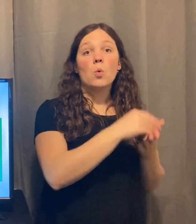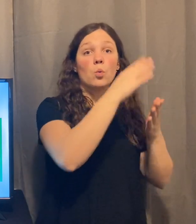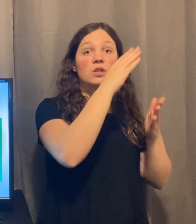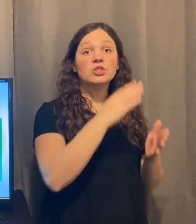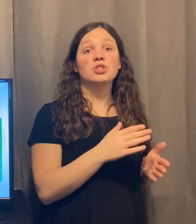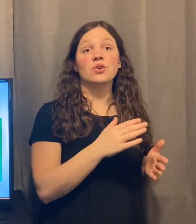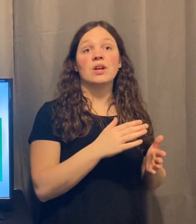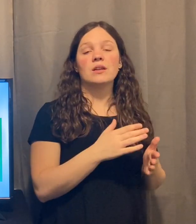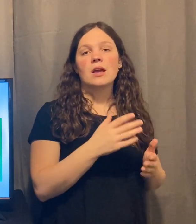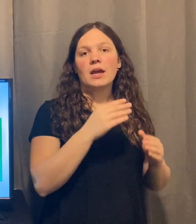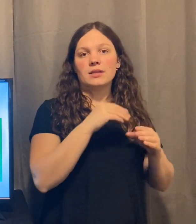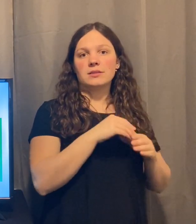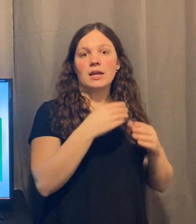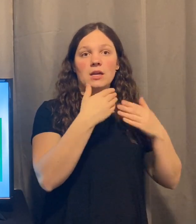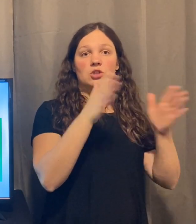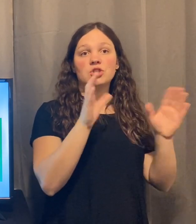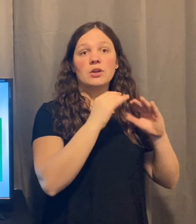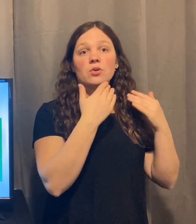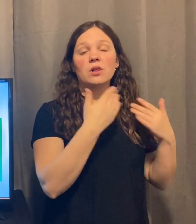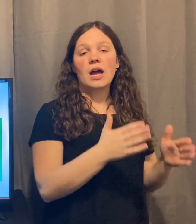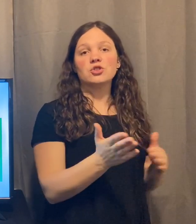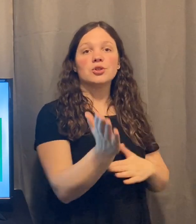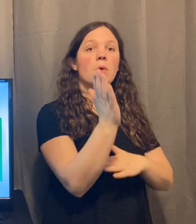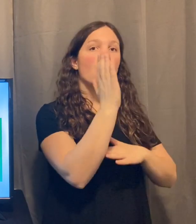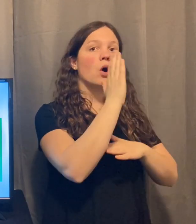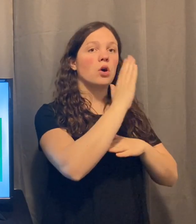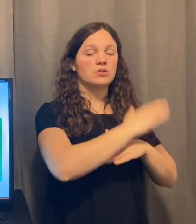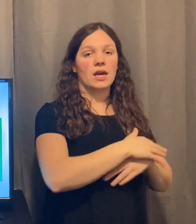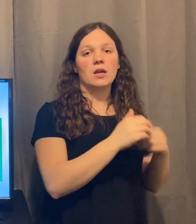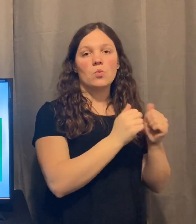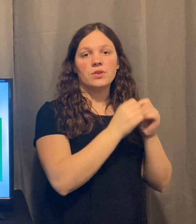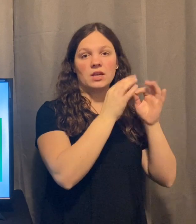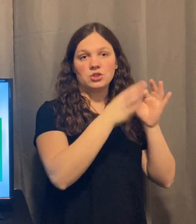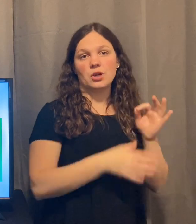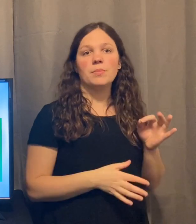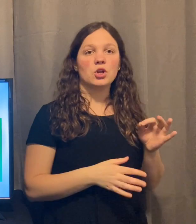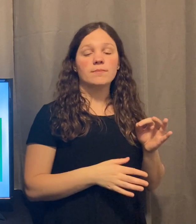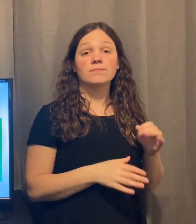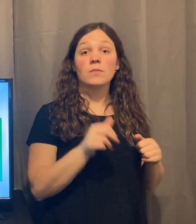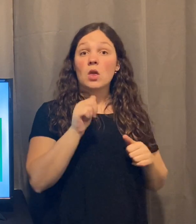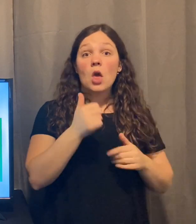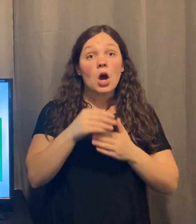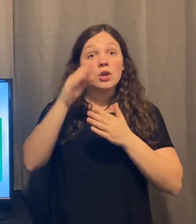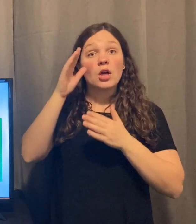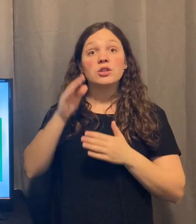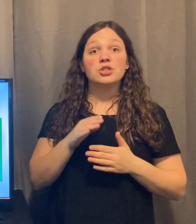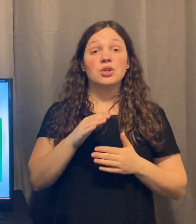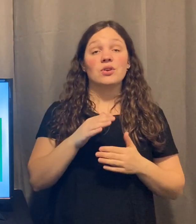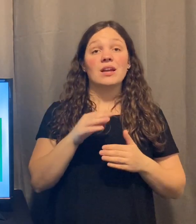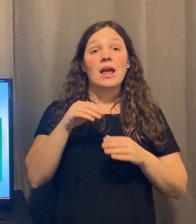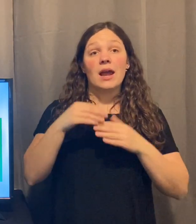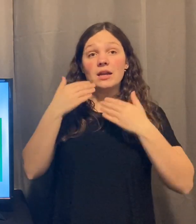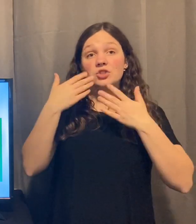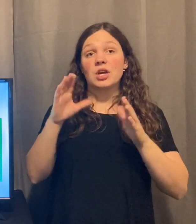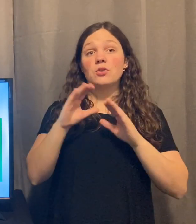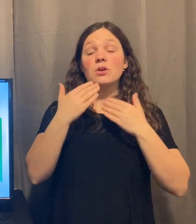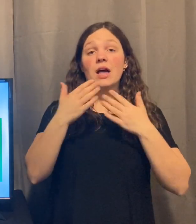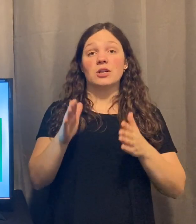one student is in a general classroom all day with the interpreter. Another student in a general